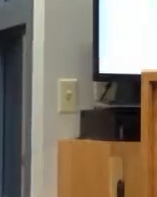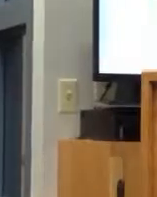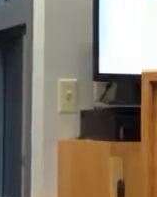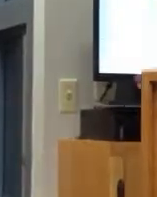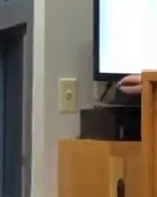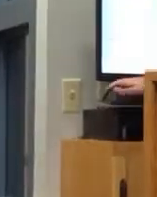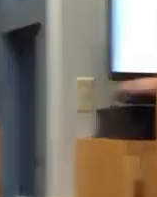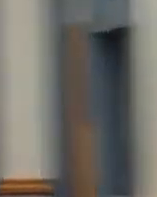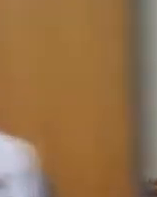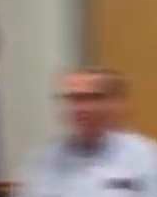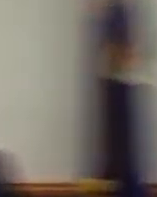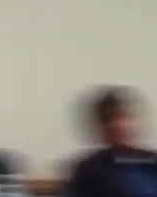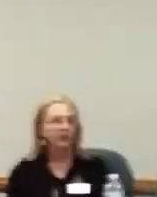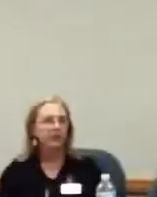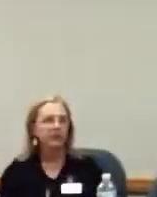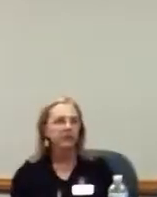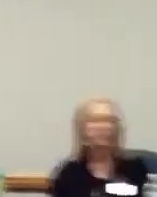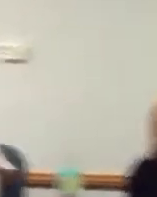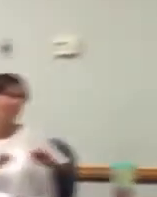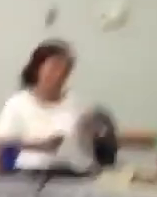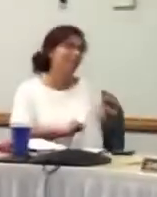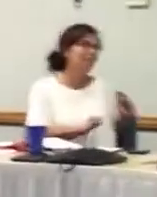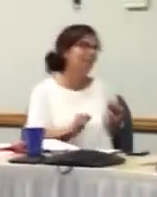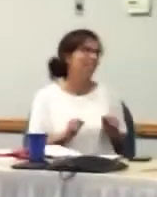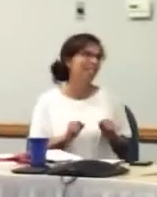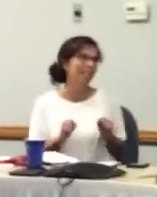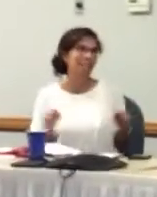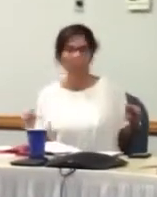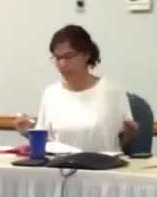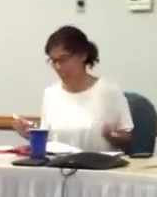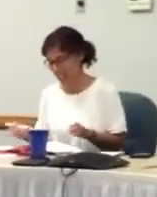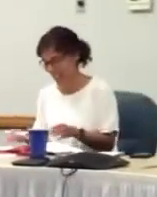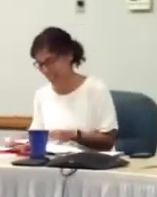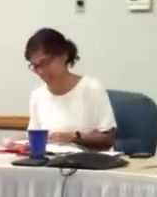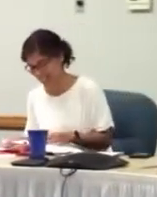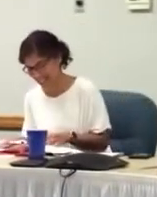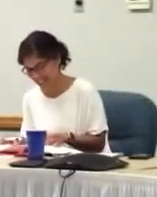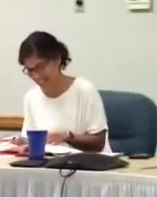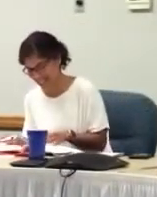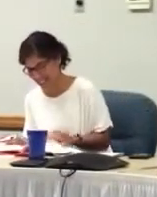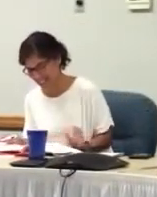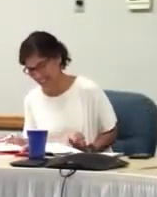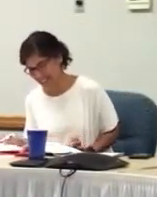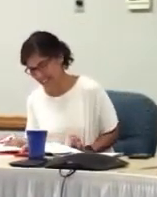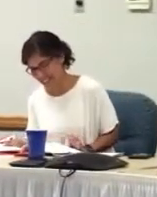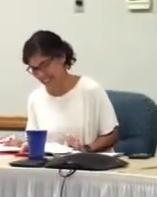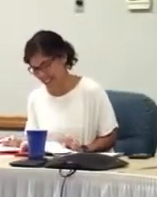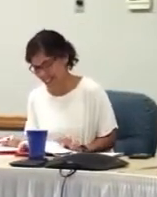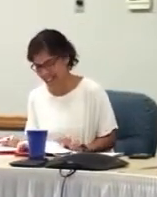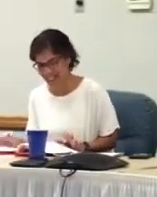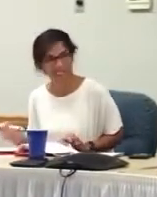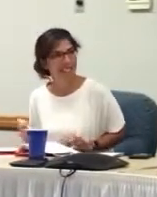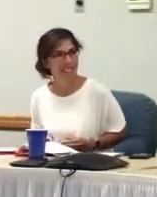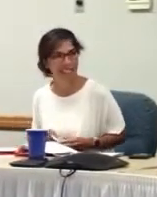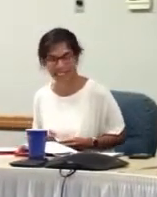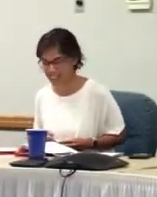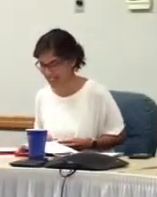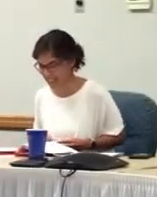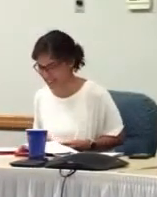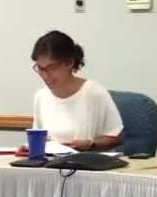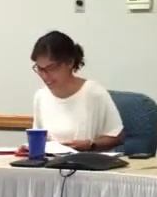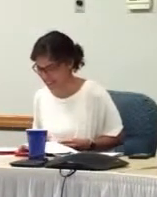your presentation. And good luck this season. It's Thank been a you. year. You're right. Hopefully we can win a Nathan Whack